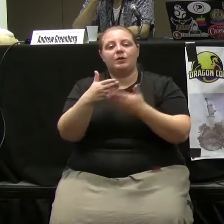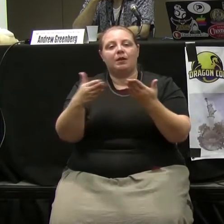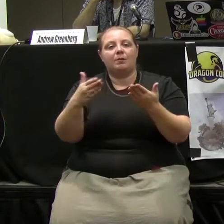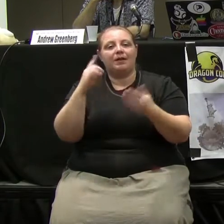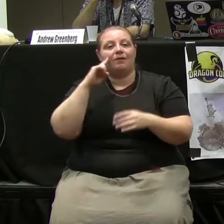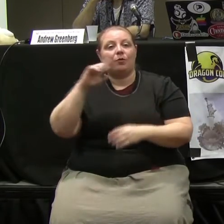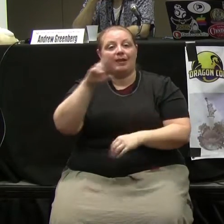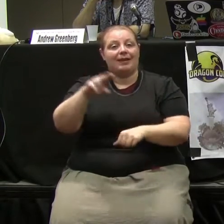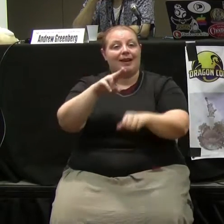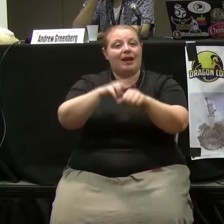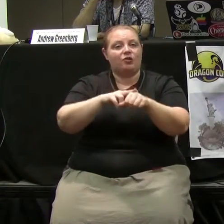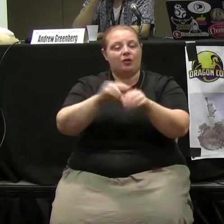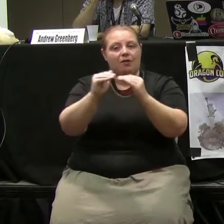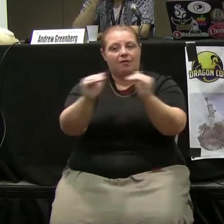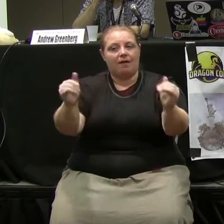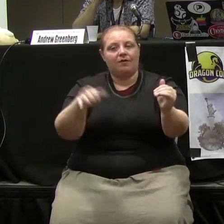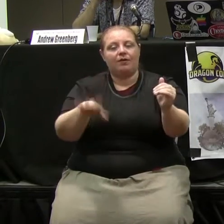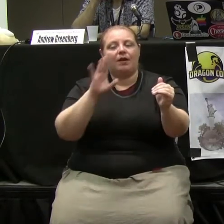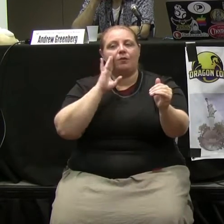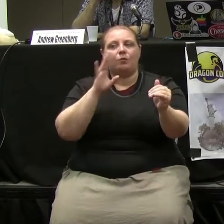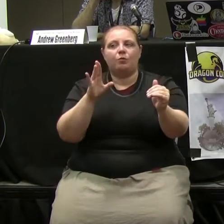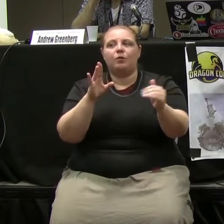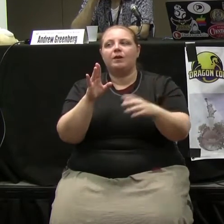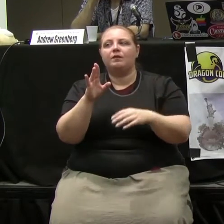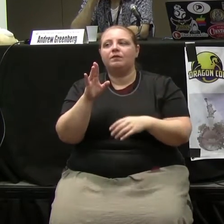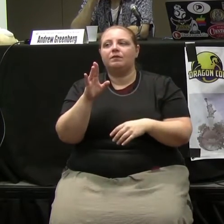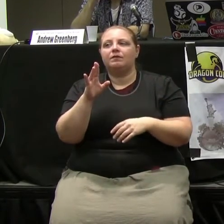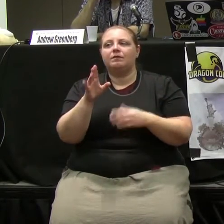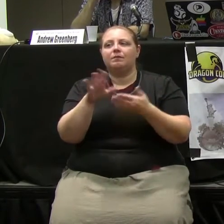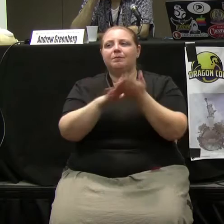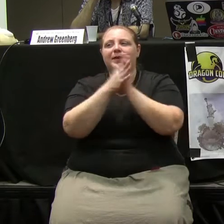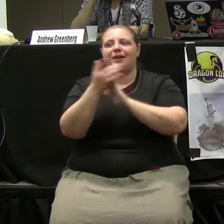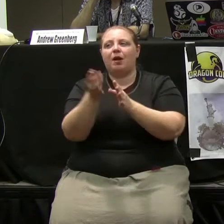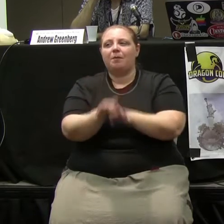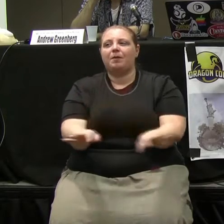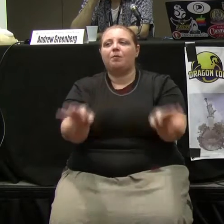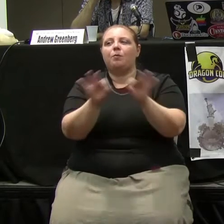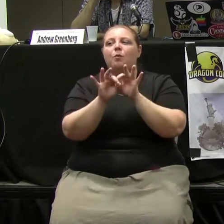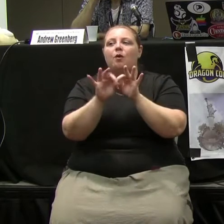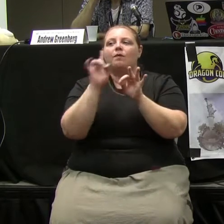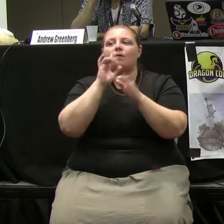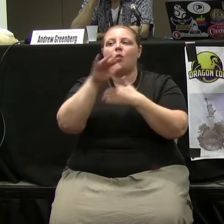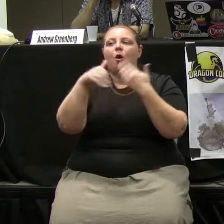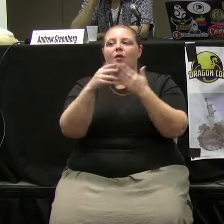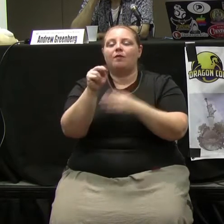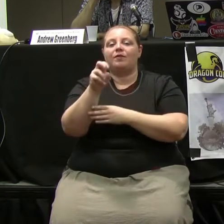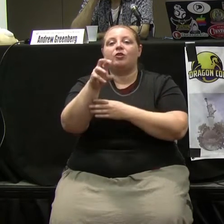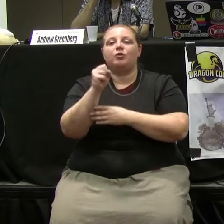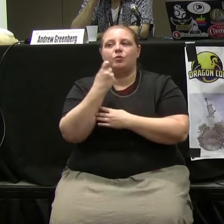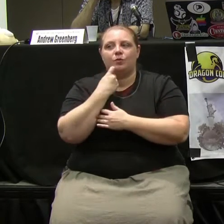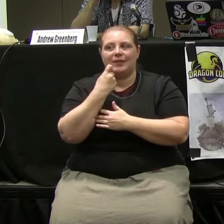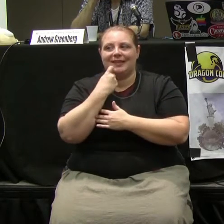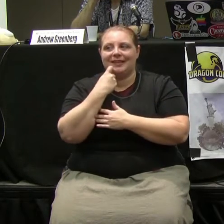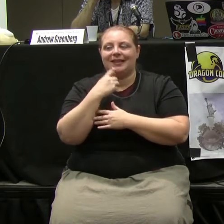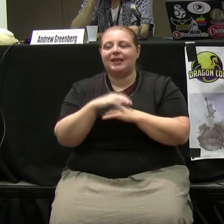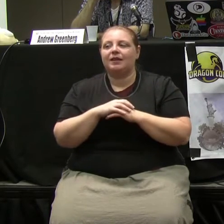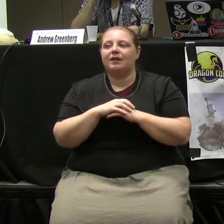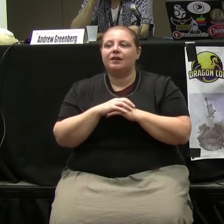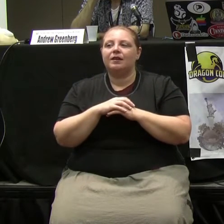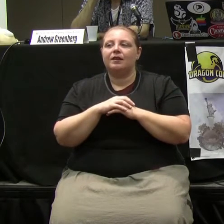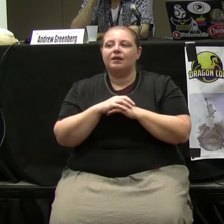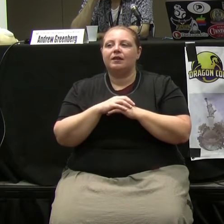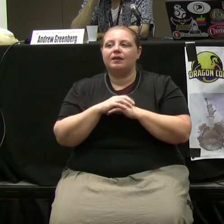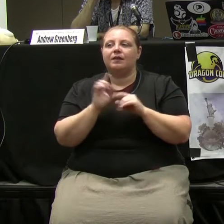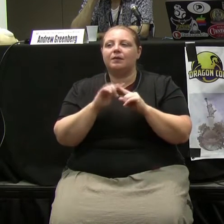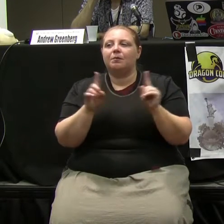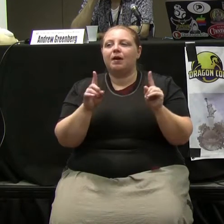national level that seems, you know, it seems incredibly important based on all the news I've been seeing, but it's not, you